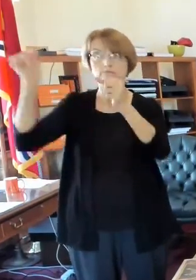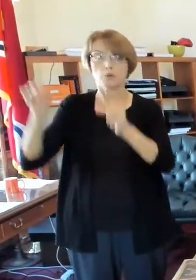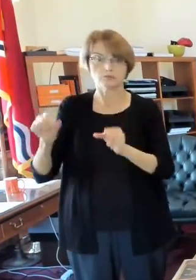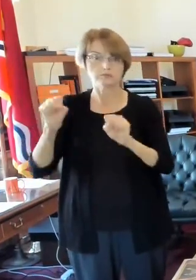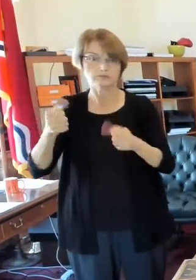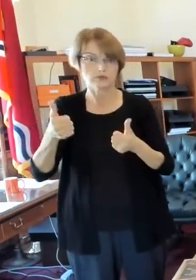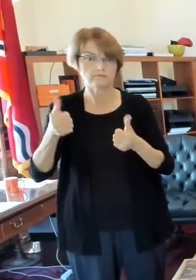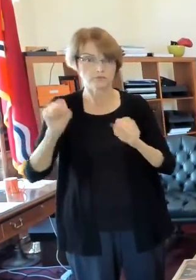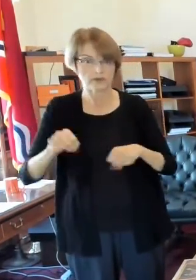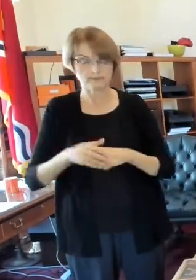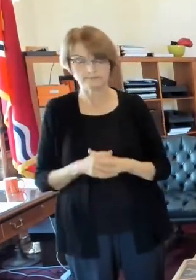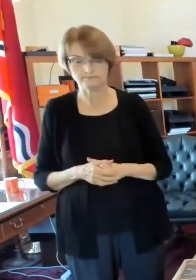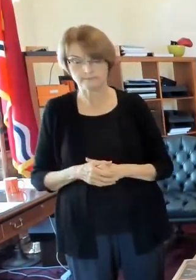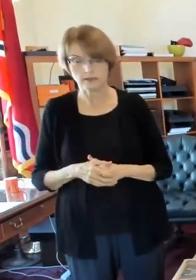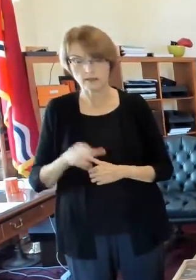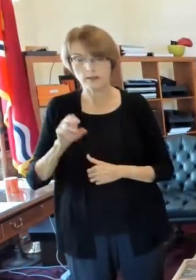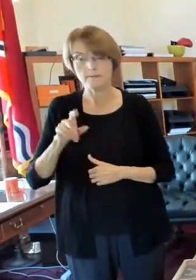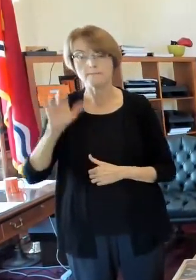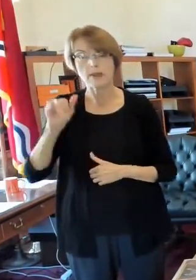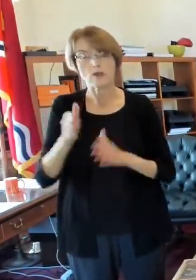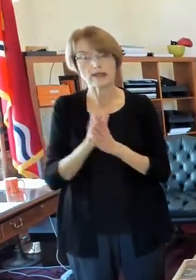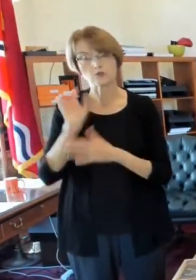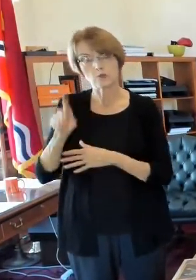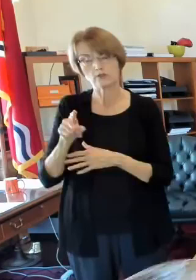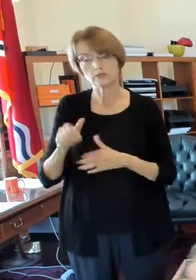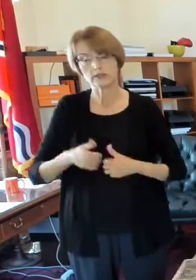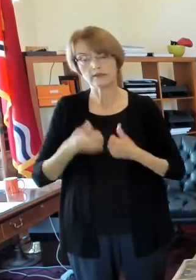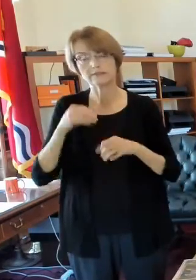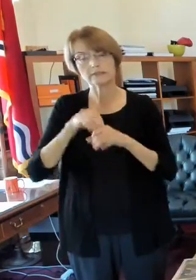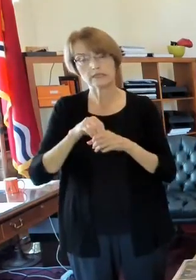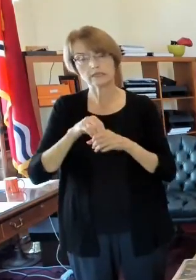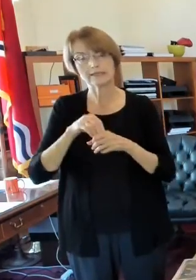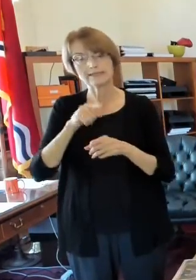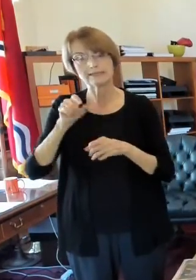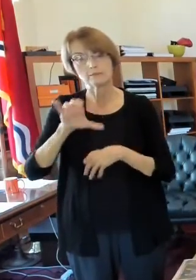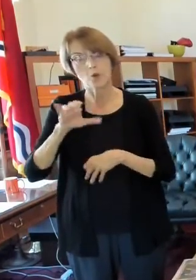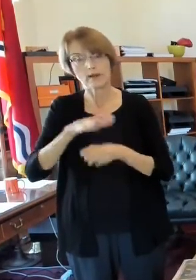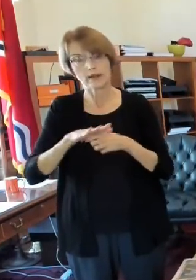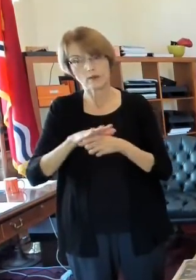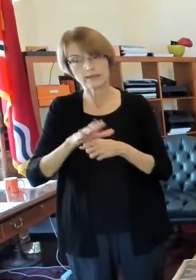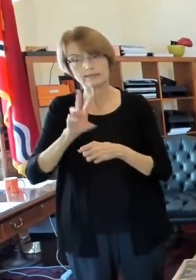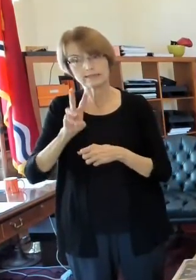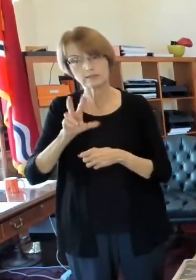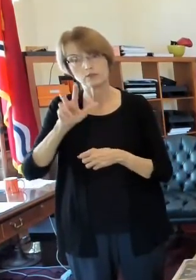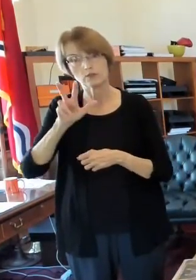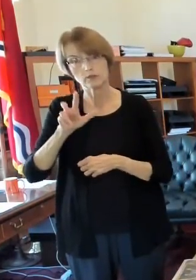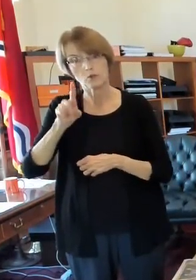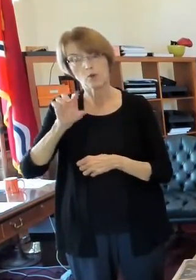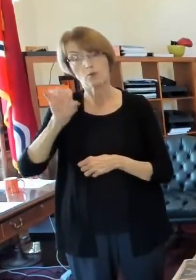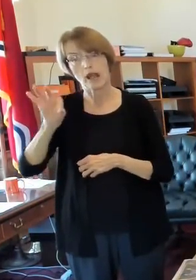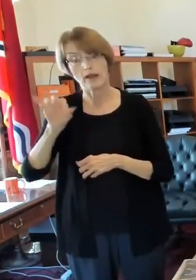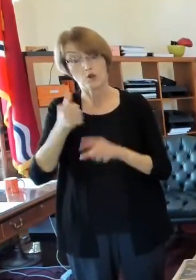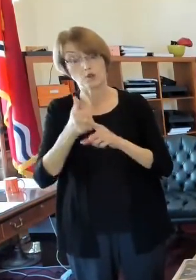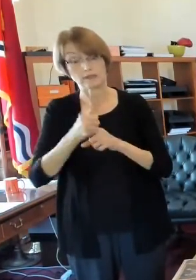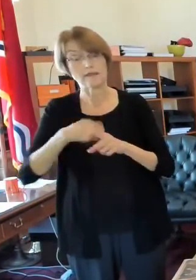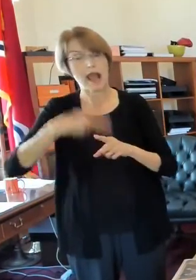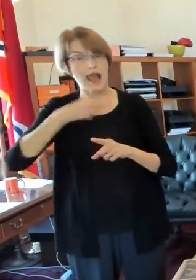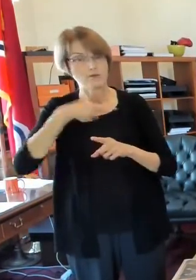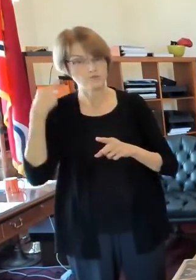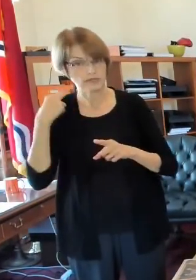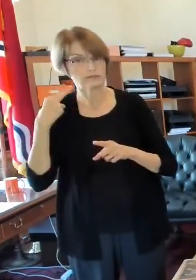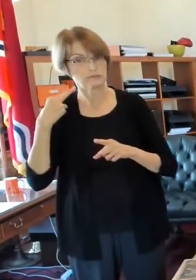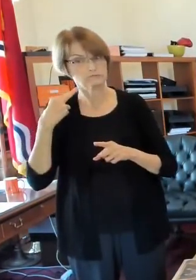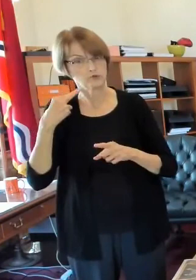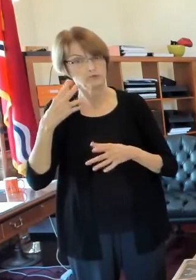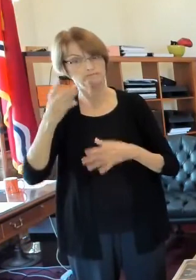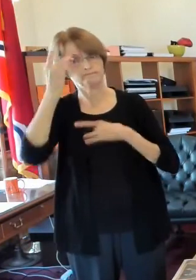options. Mary's question, she lives in 63109 and is high risk and wants to know, under the city's